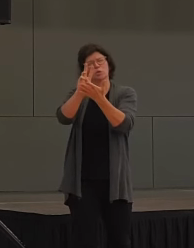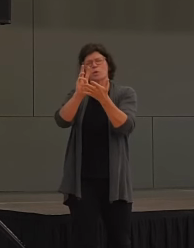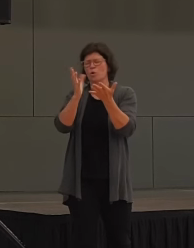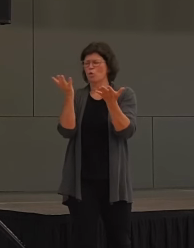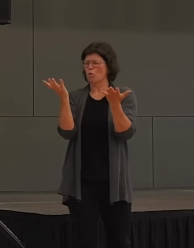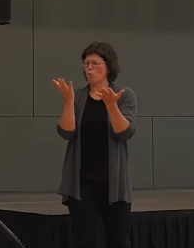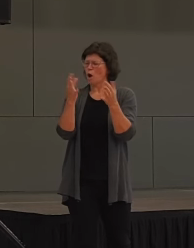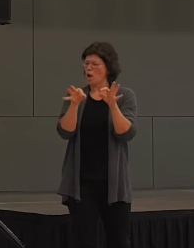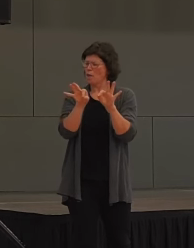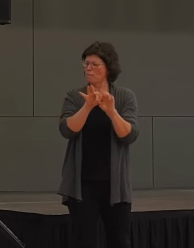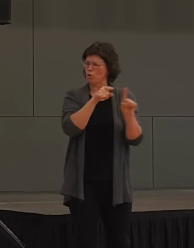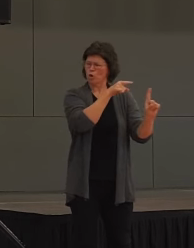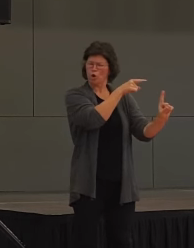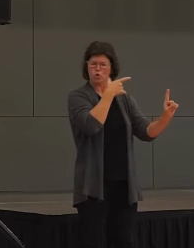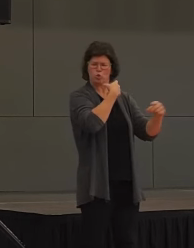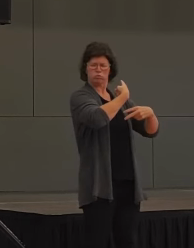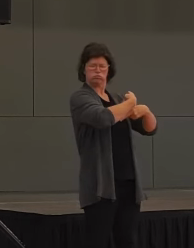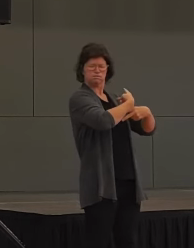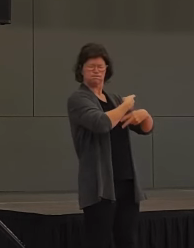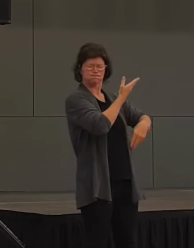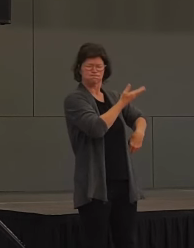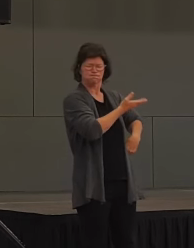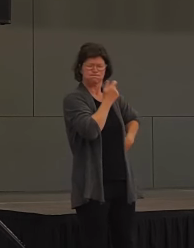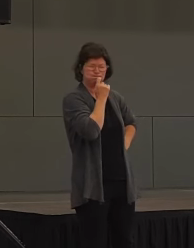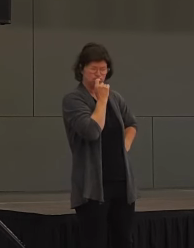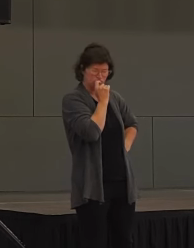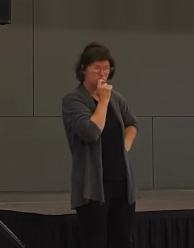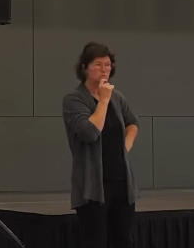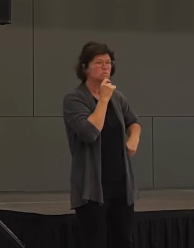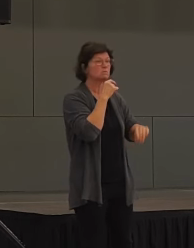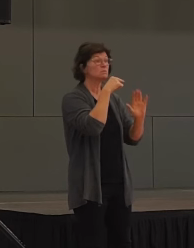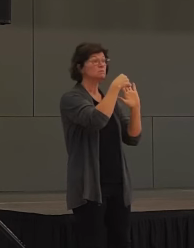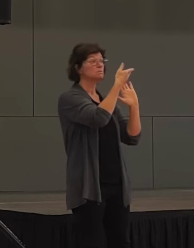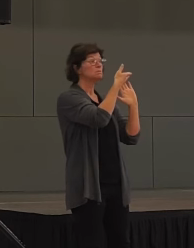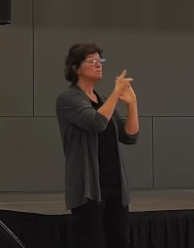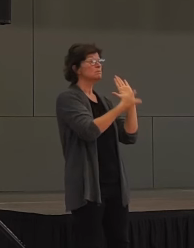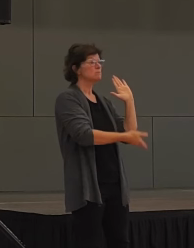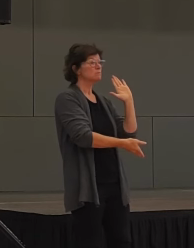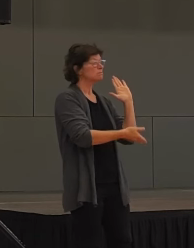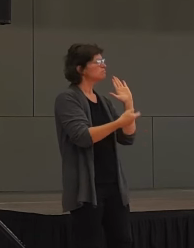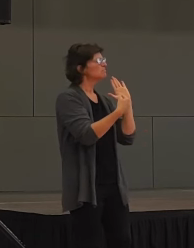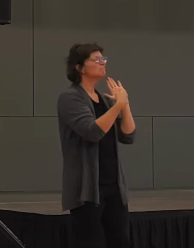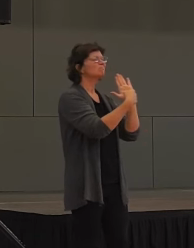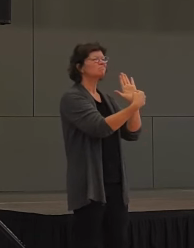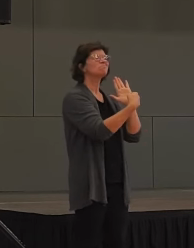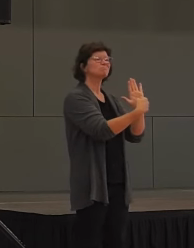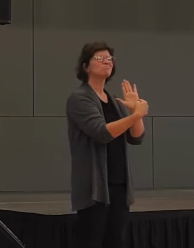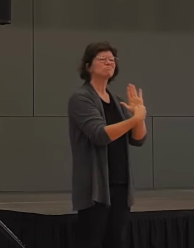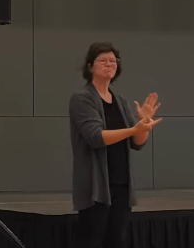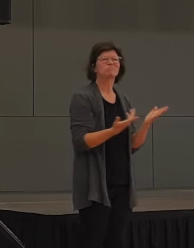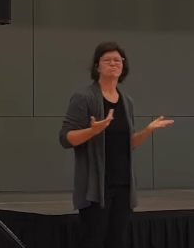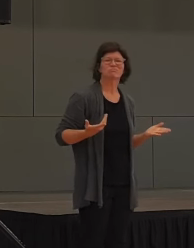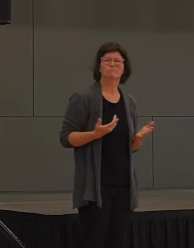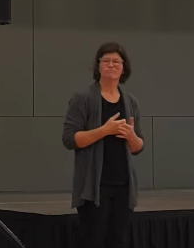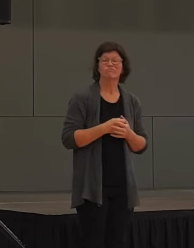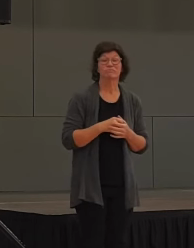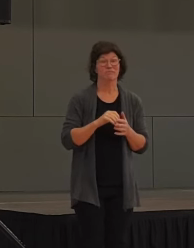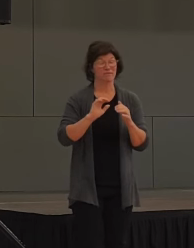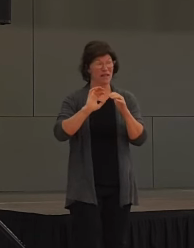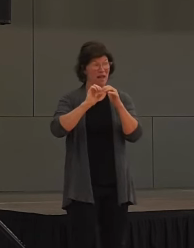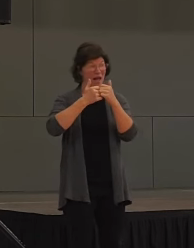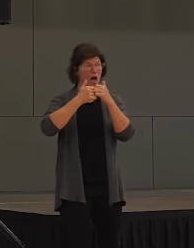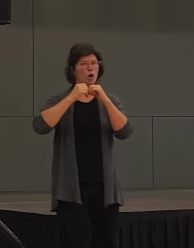Am tool just gives some examples of how you can